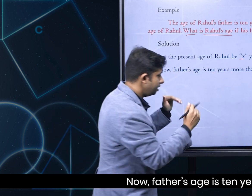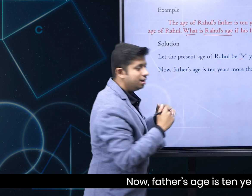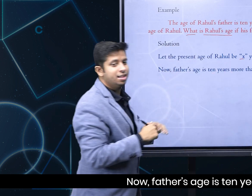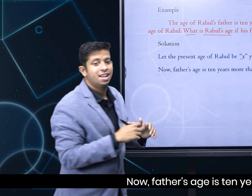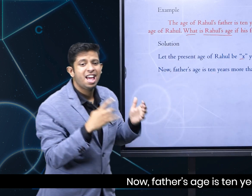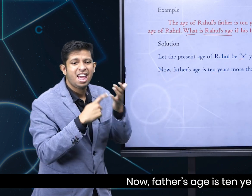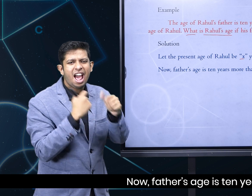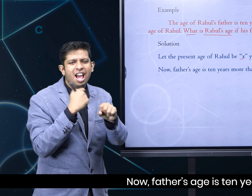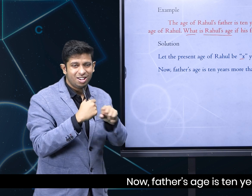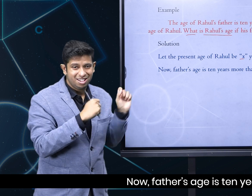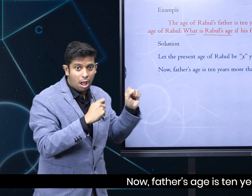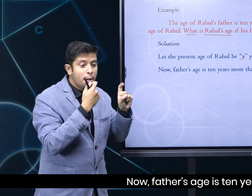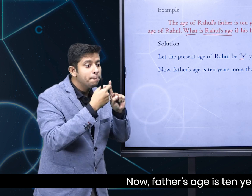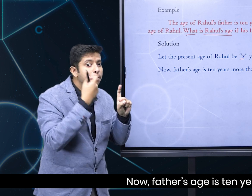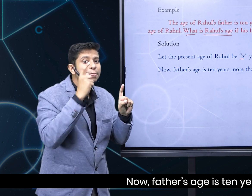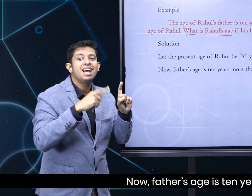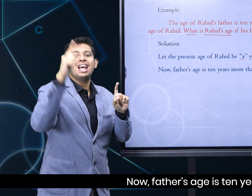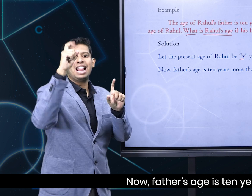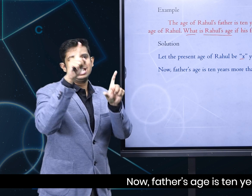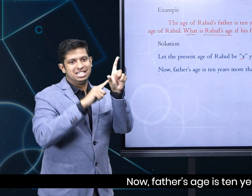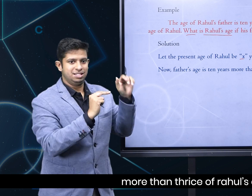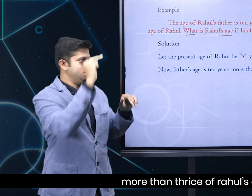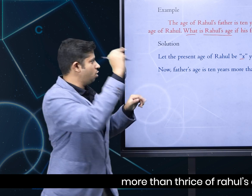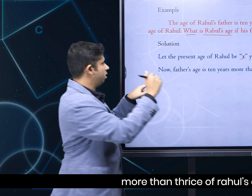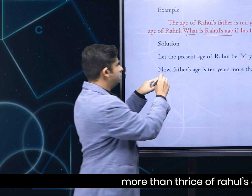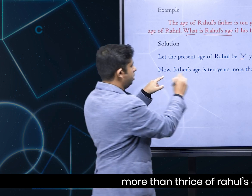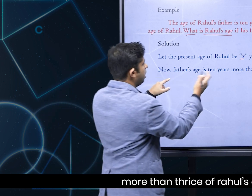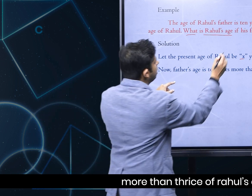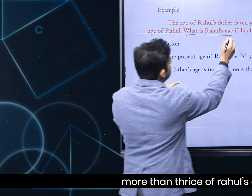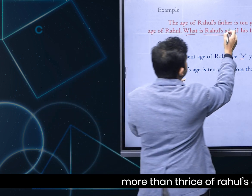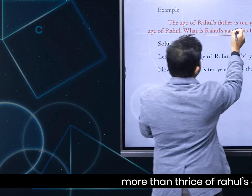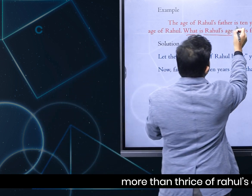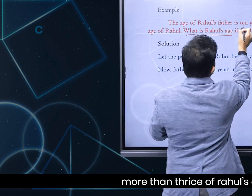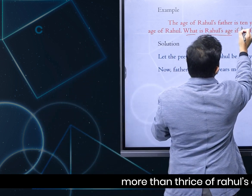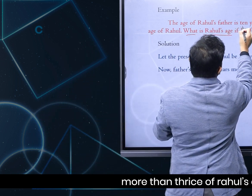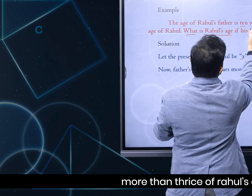Now, father's age is 10 years, more than thrice of Rahul's age.